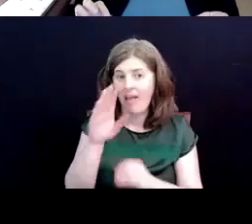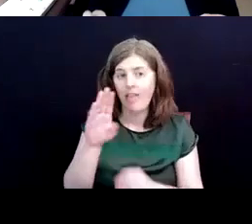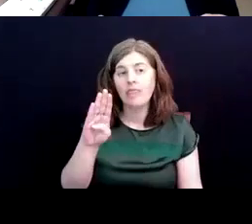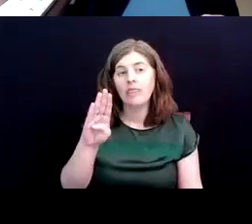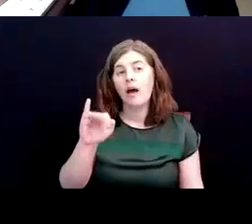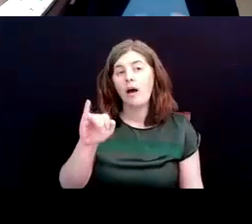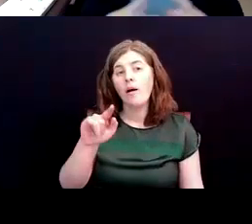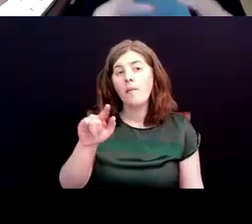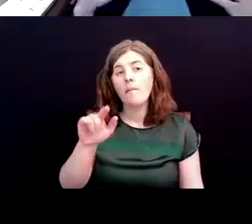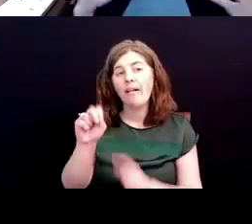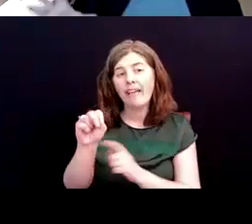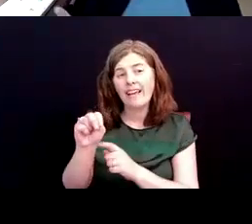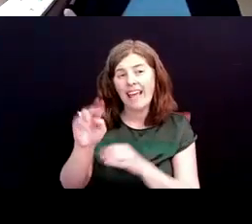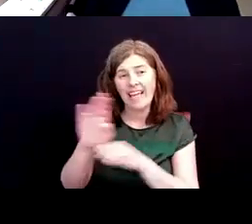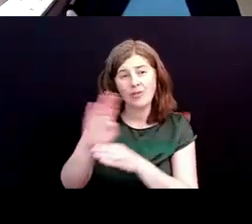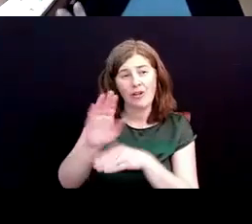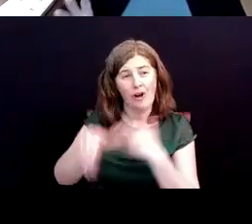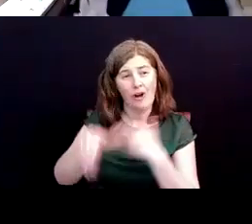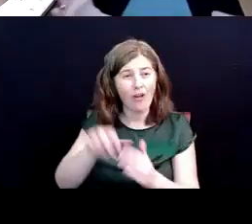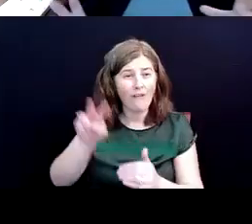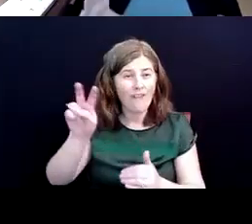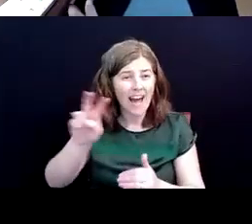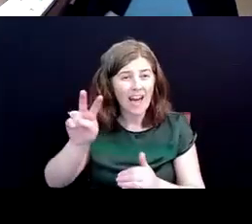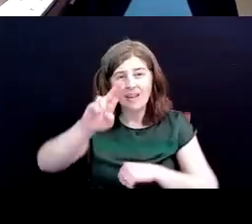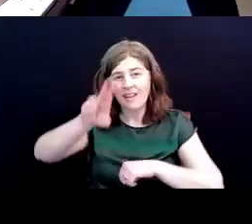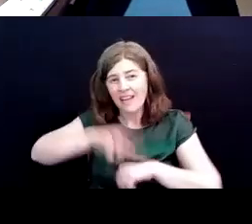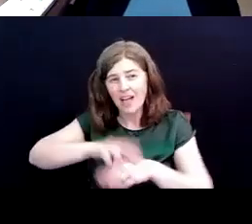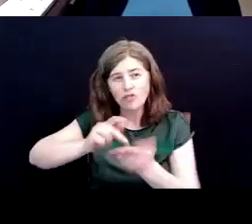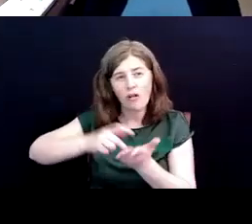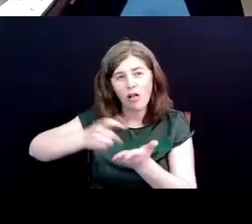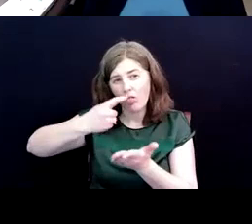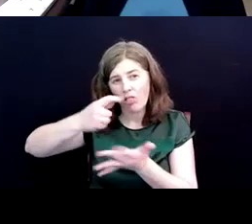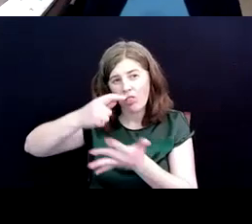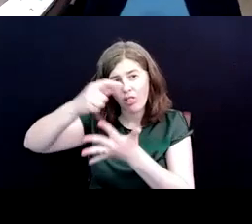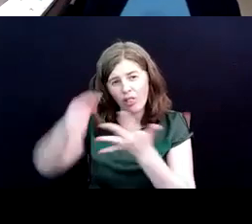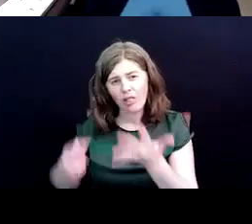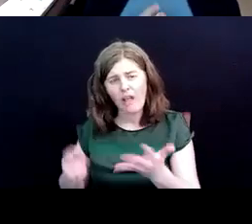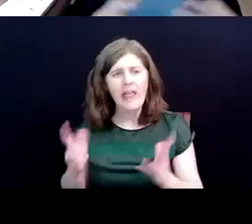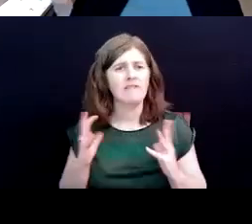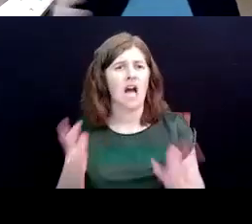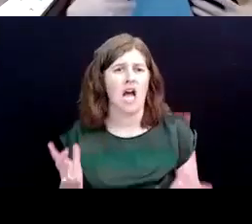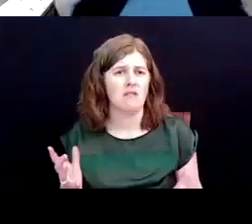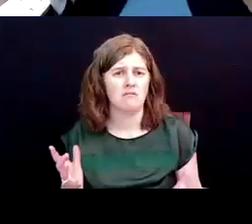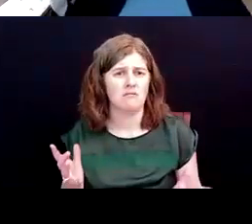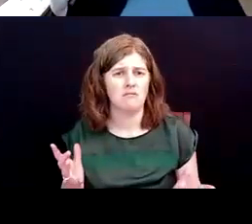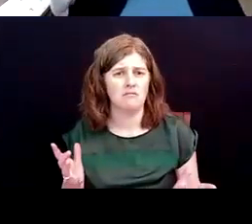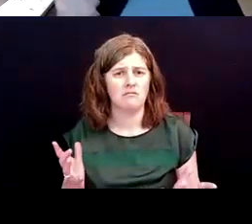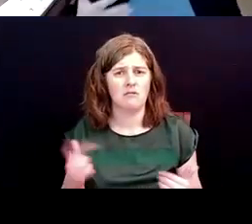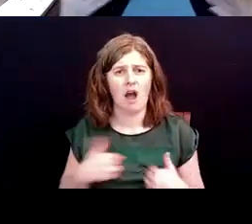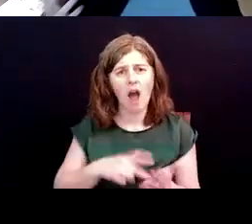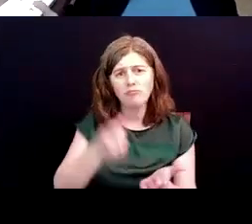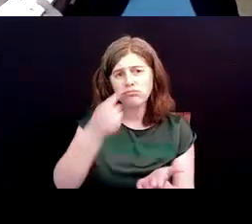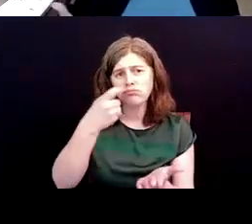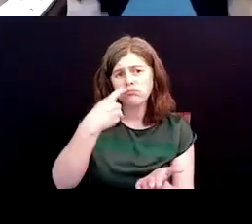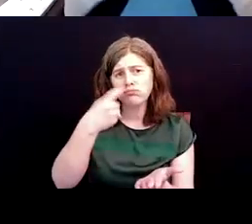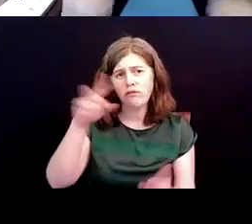industry in the United States. All of our vitamin and natural substances are, and that's fine. I take a ton of vitamins, like